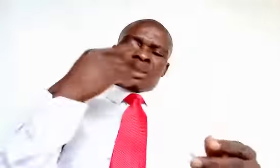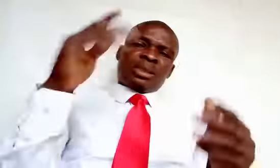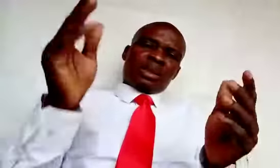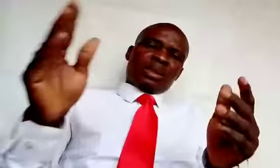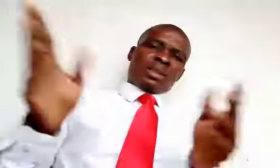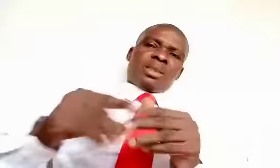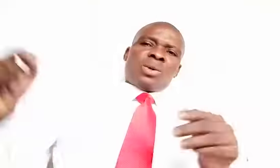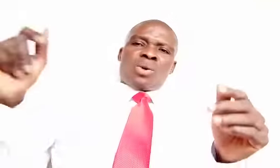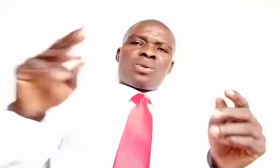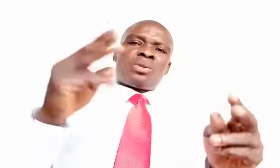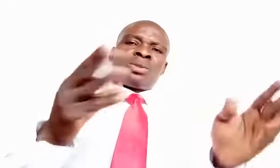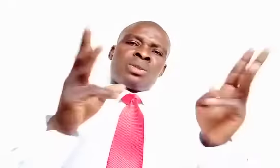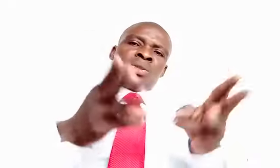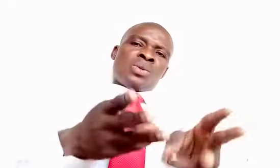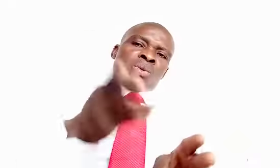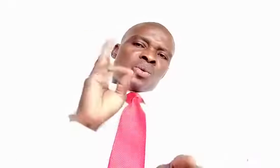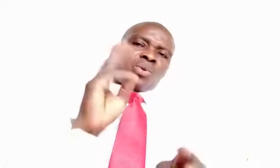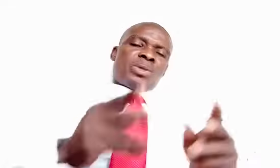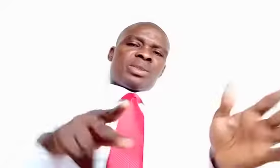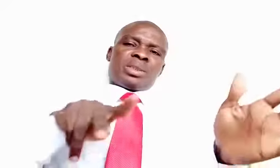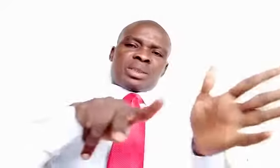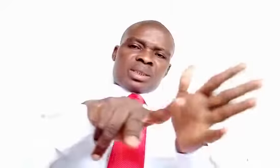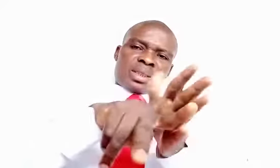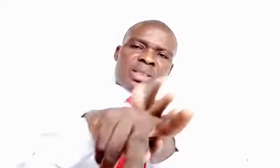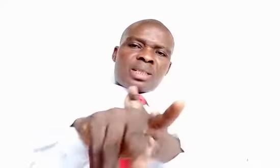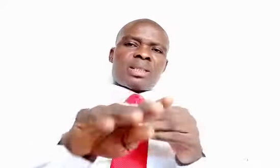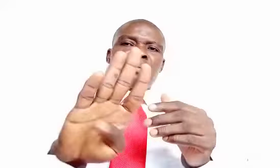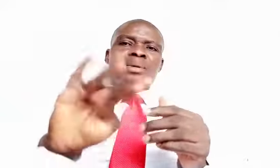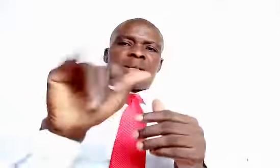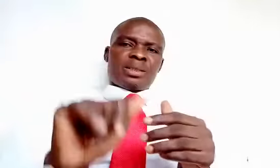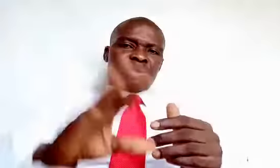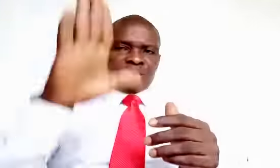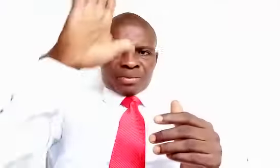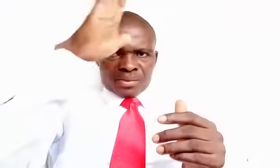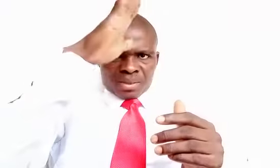your father. Was the goat killed by your father?